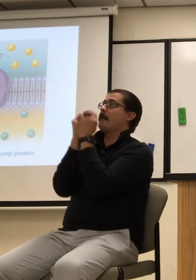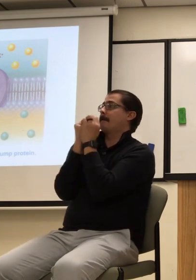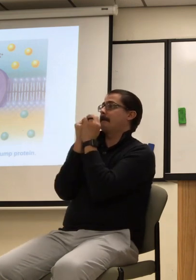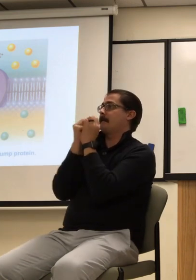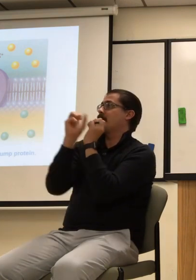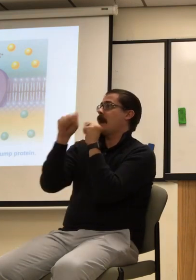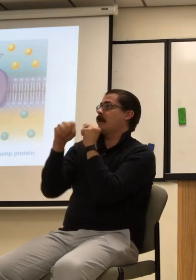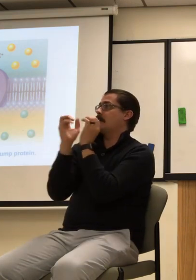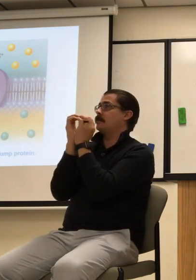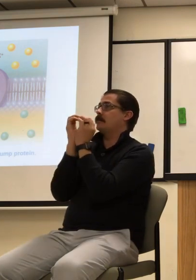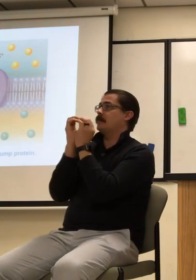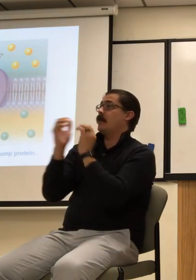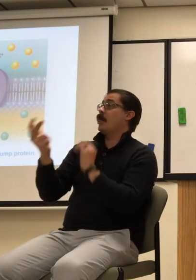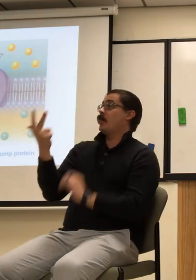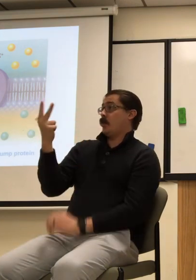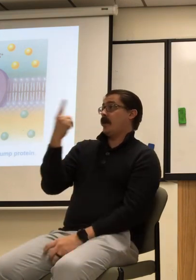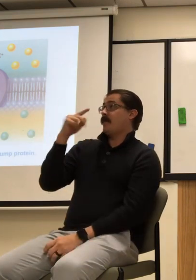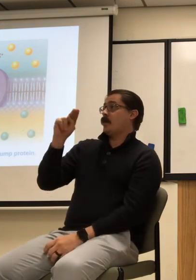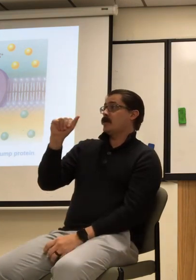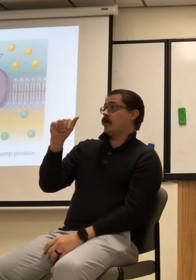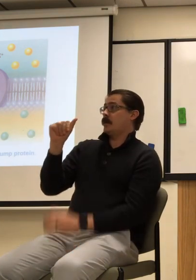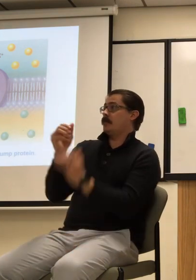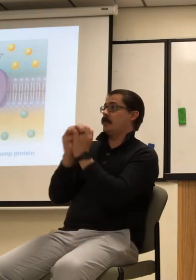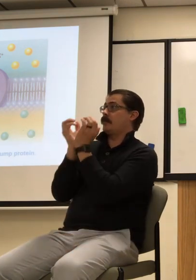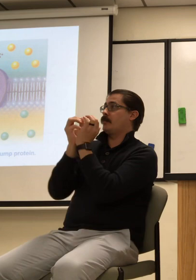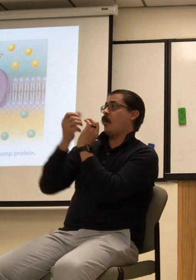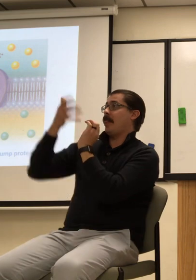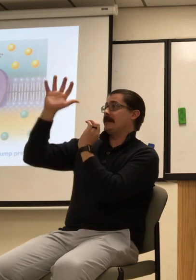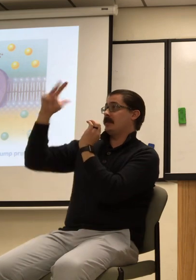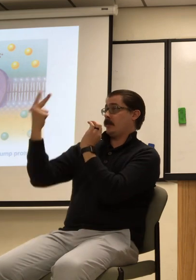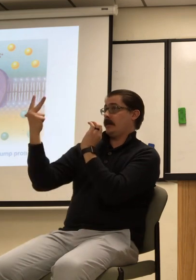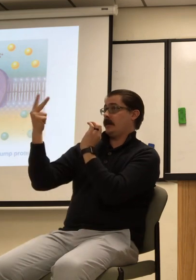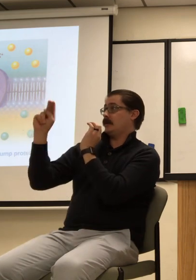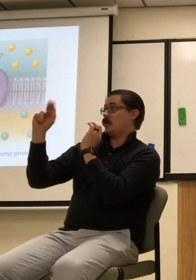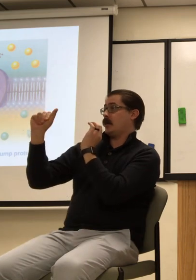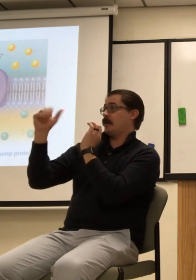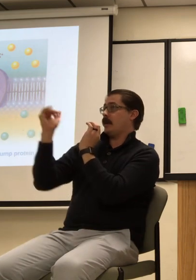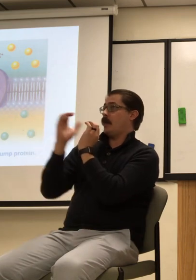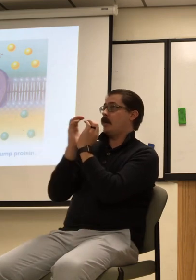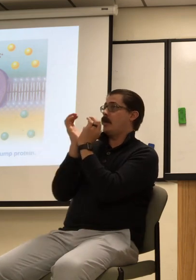It was three for sodium, but it's two for potassium.